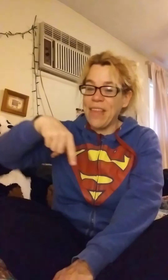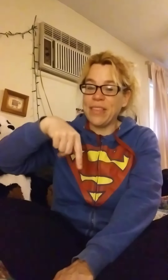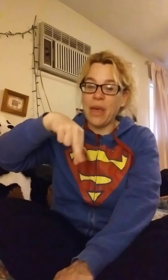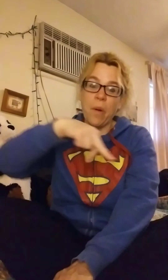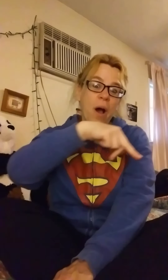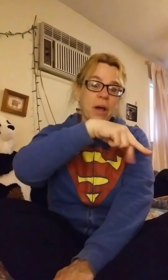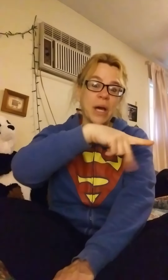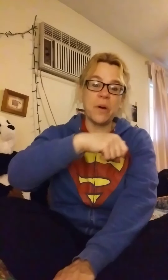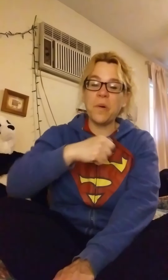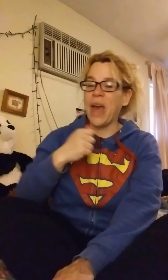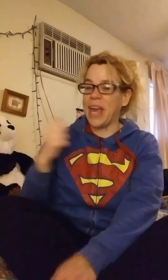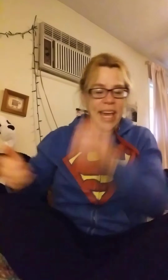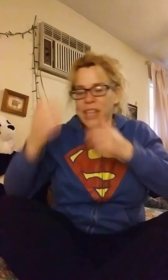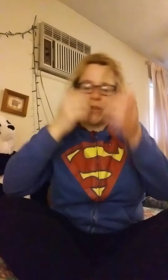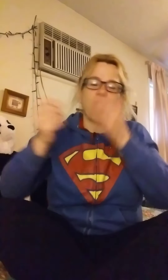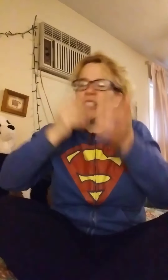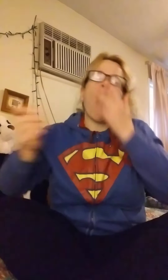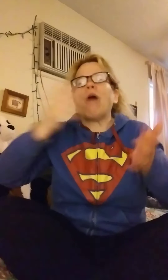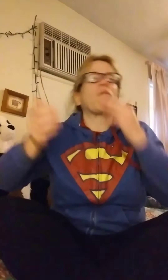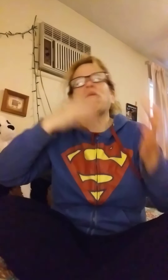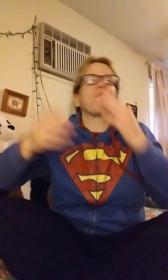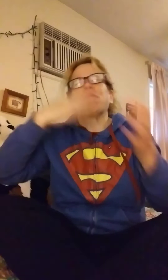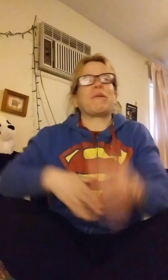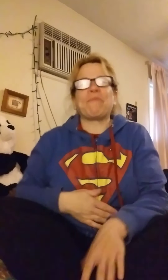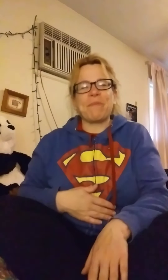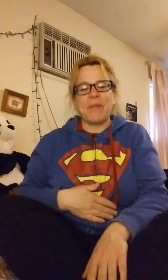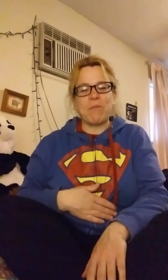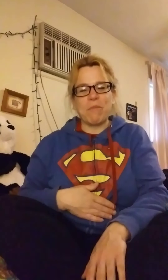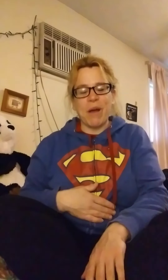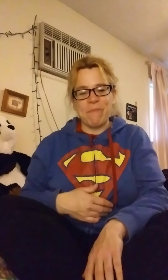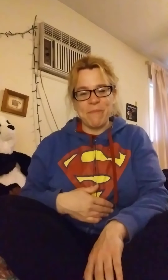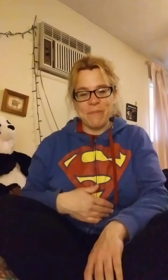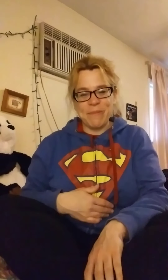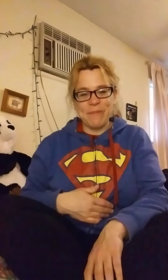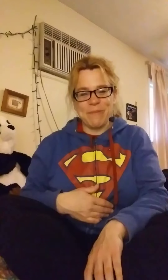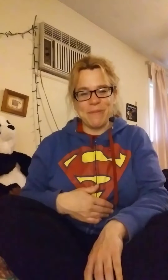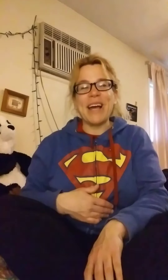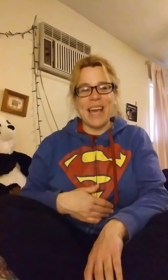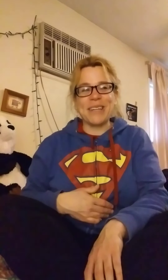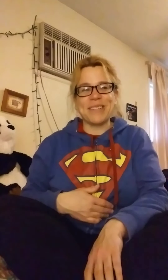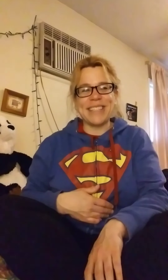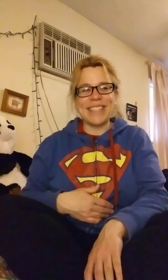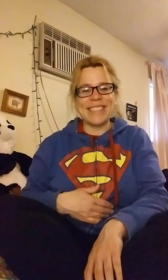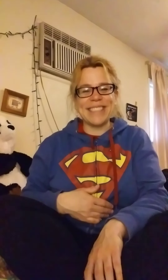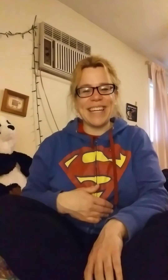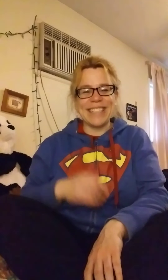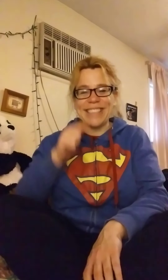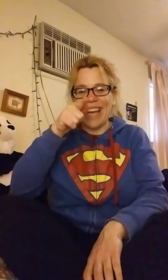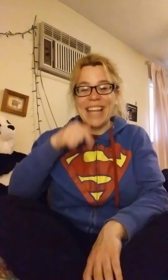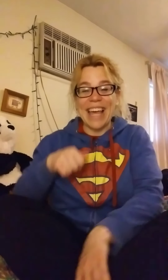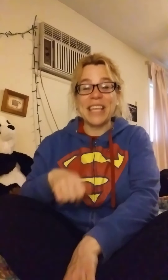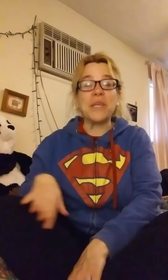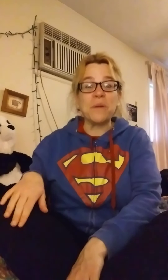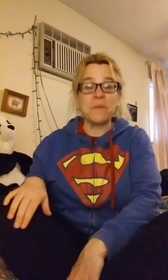they walk away. Eat those cookies. Nom, nom, nom, nom, nom, nom. I like cookies. I like you